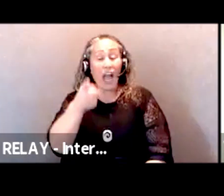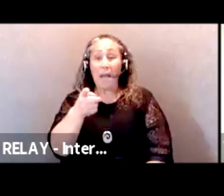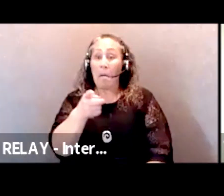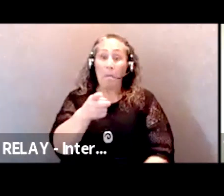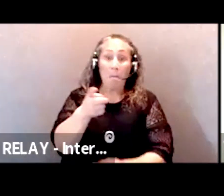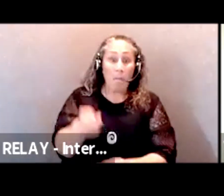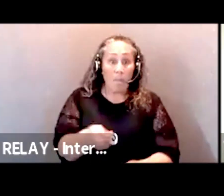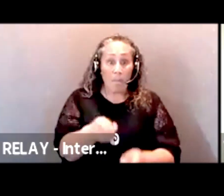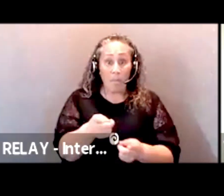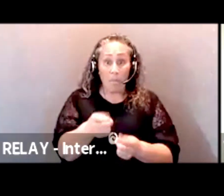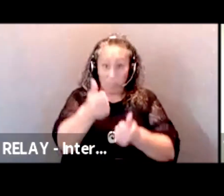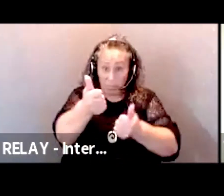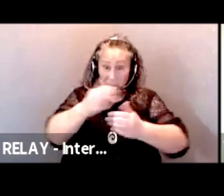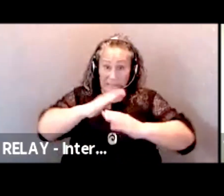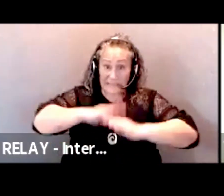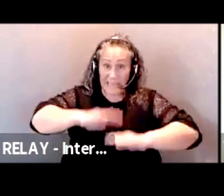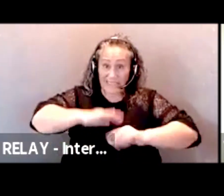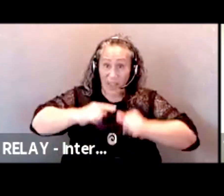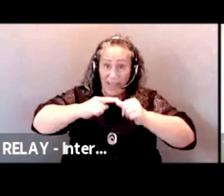Does that answer you, Fitzy?